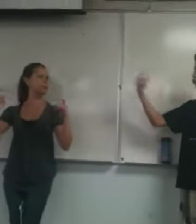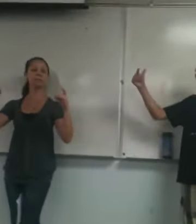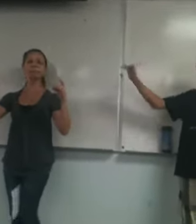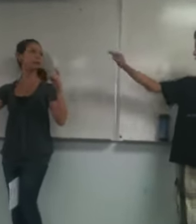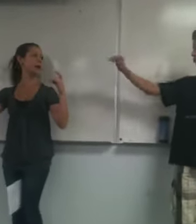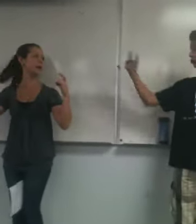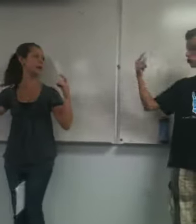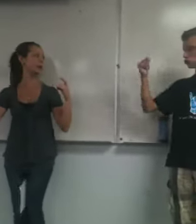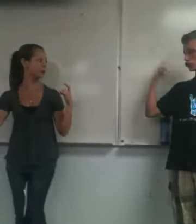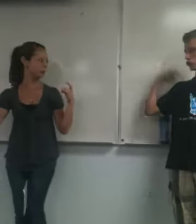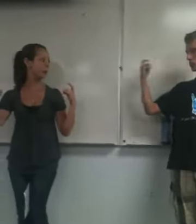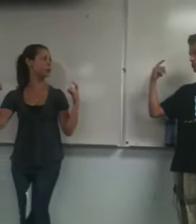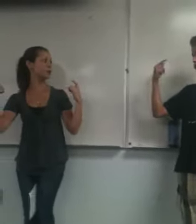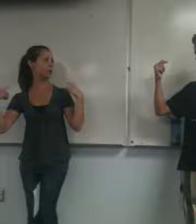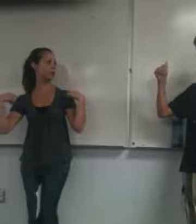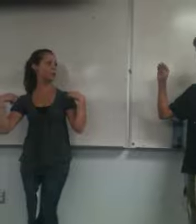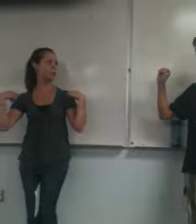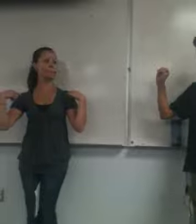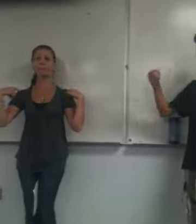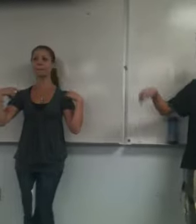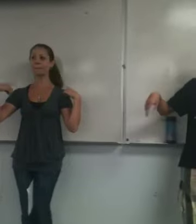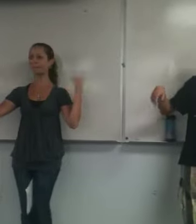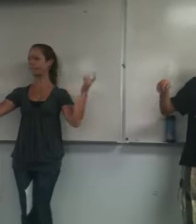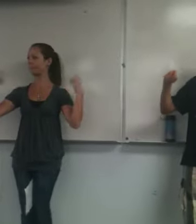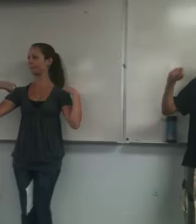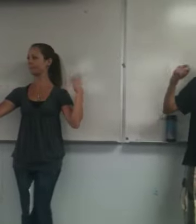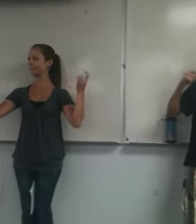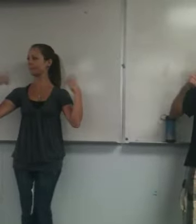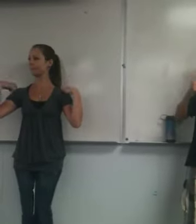Because this is the sign for gym,